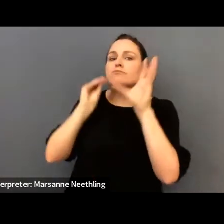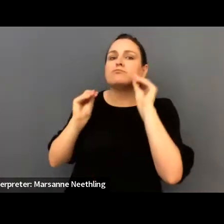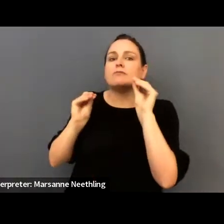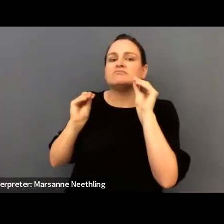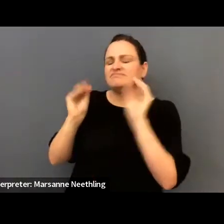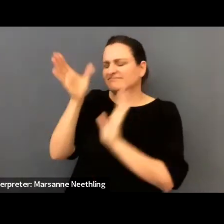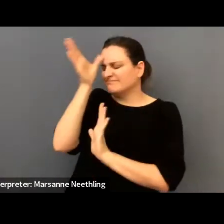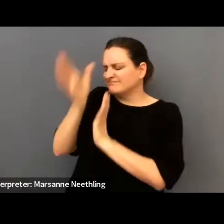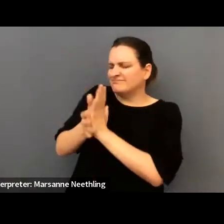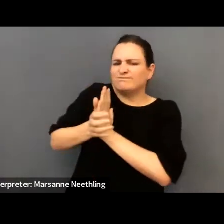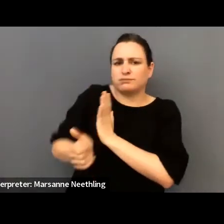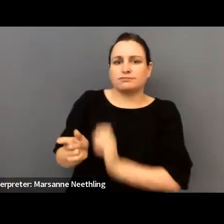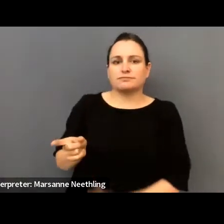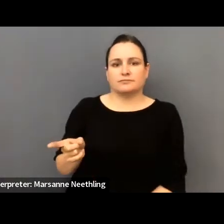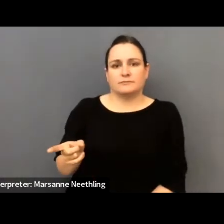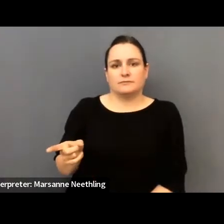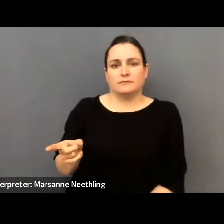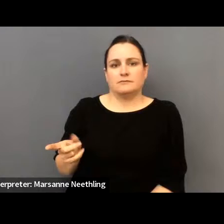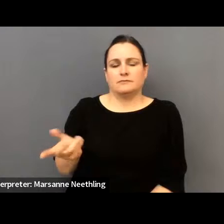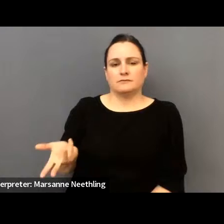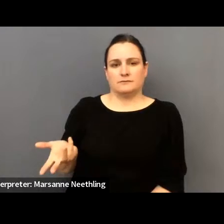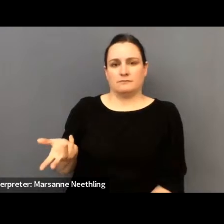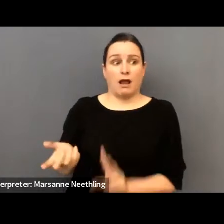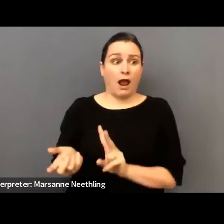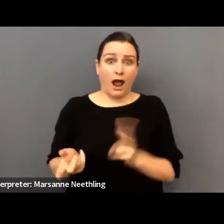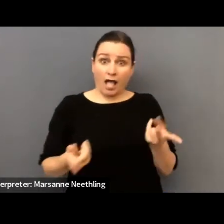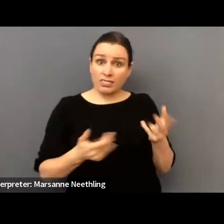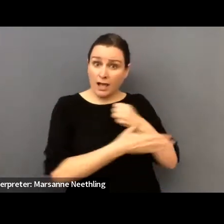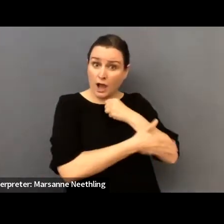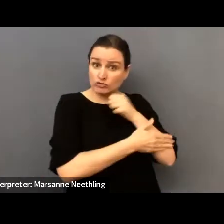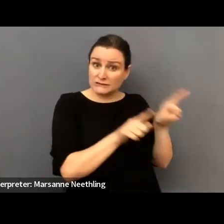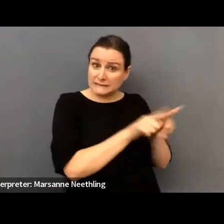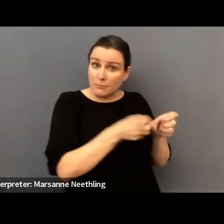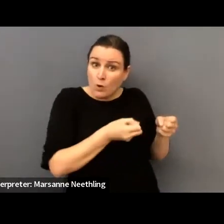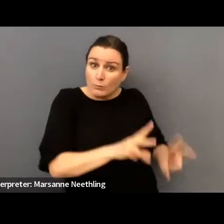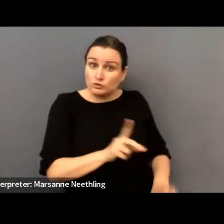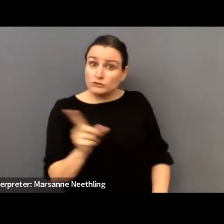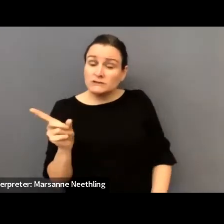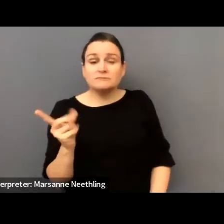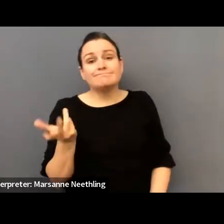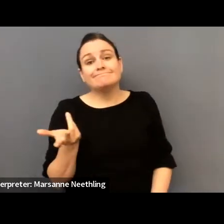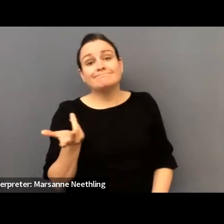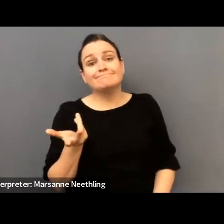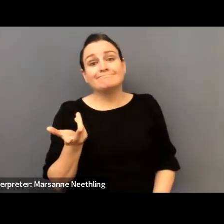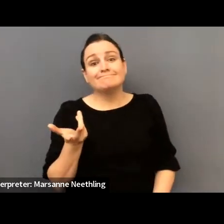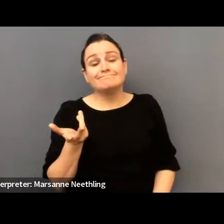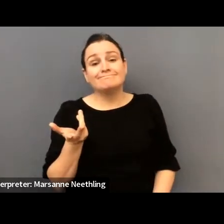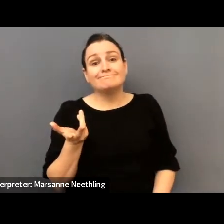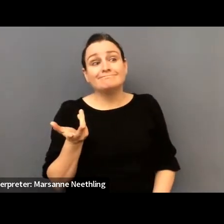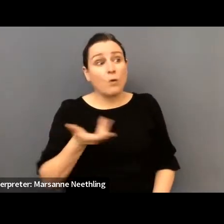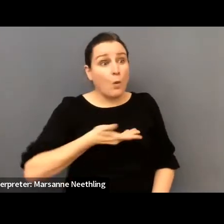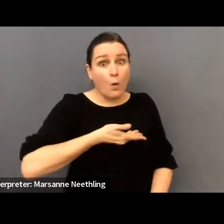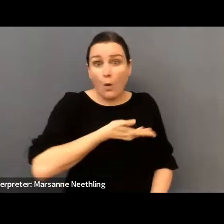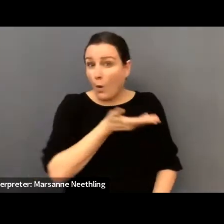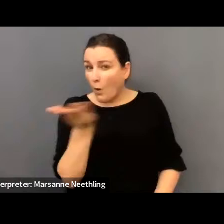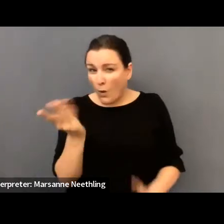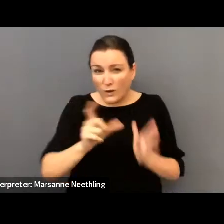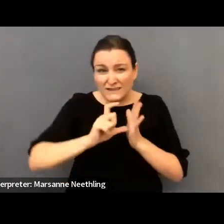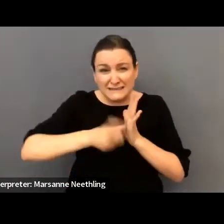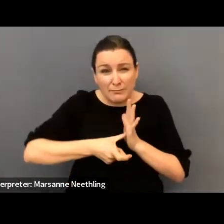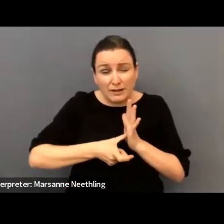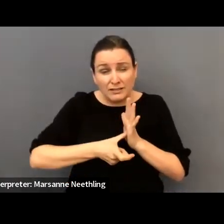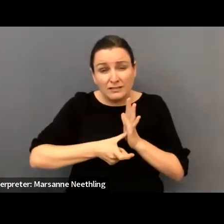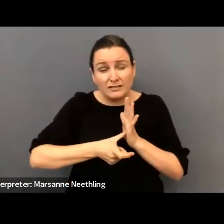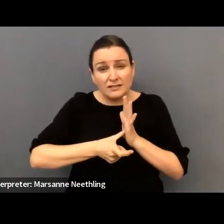lives of all disabled people are to be improved, then clearly there's a responsibility on governments around the